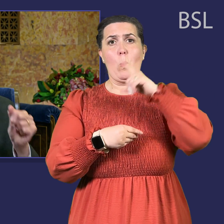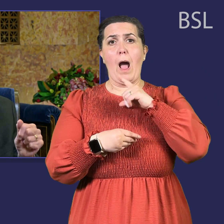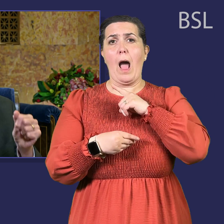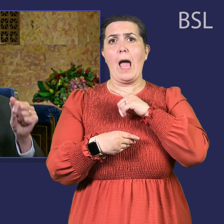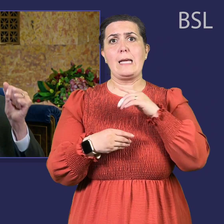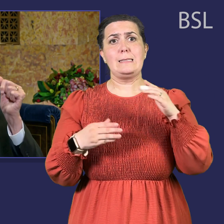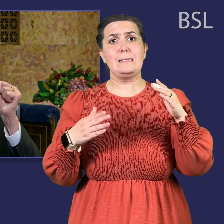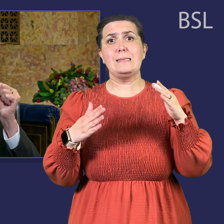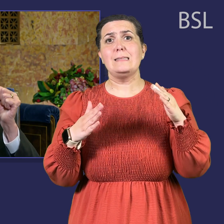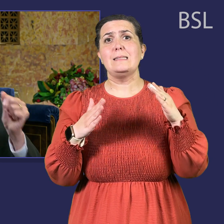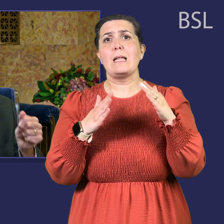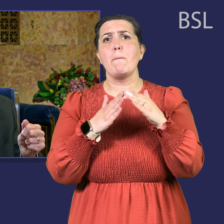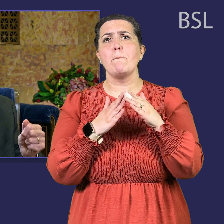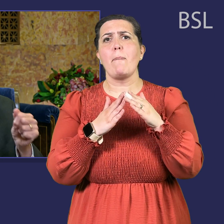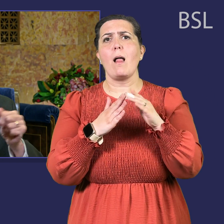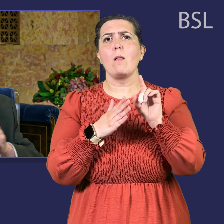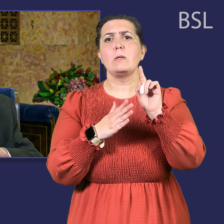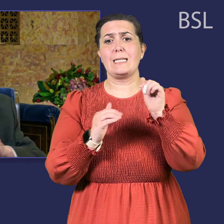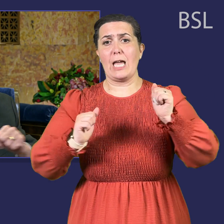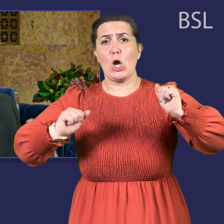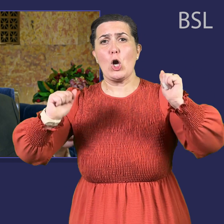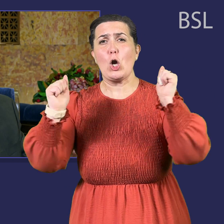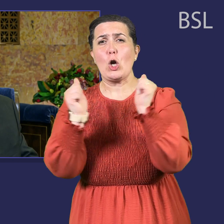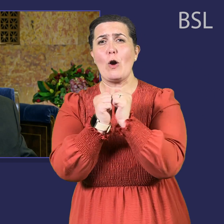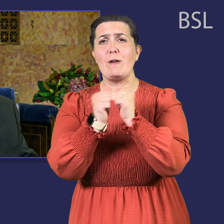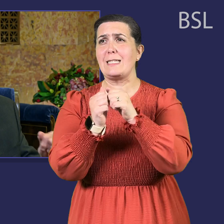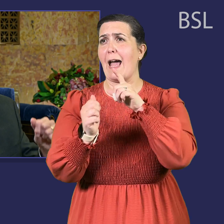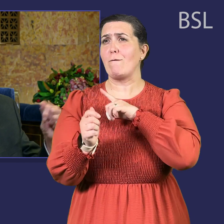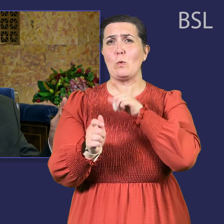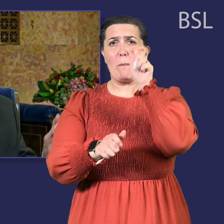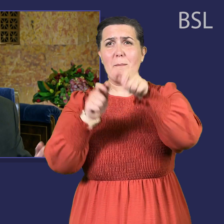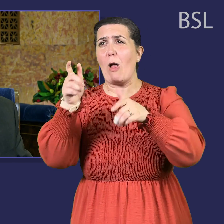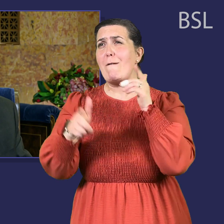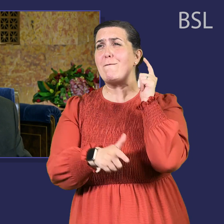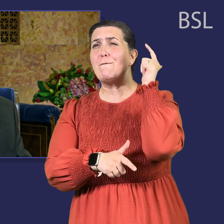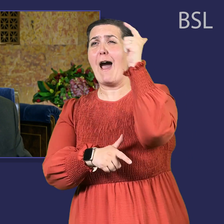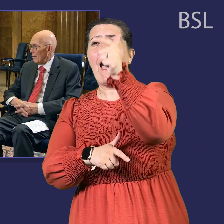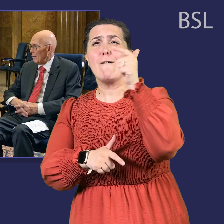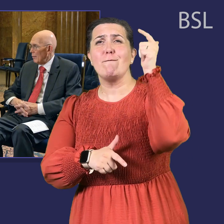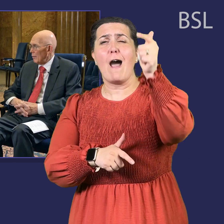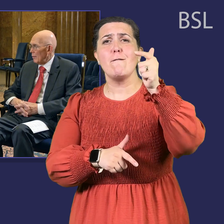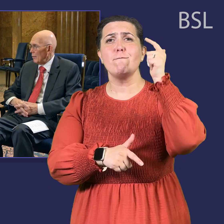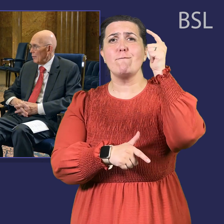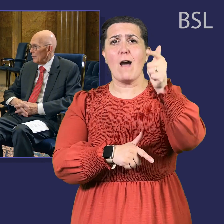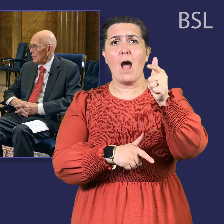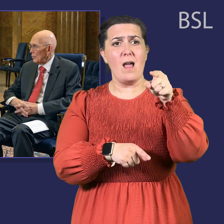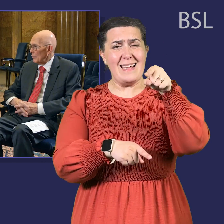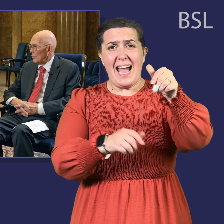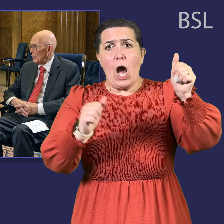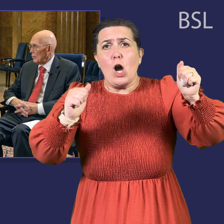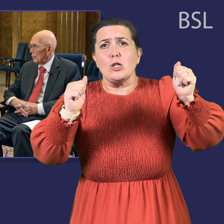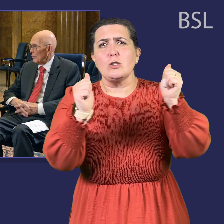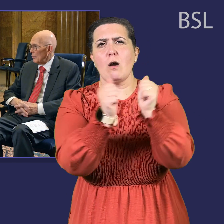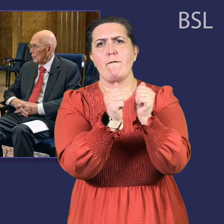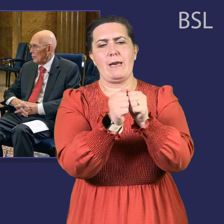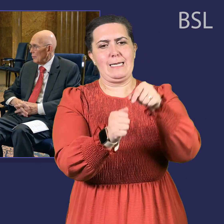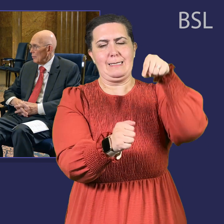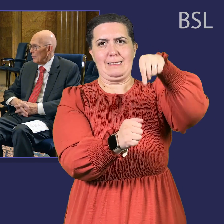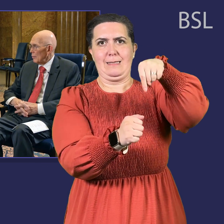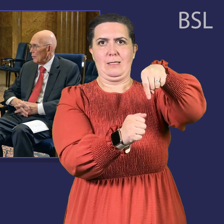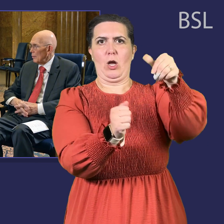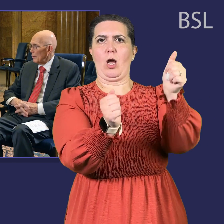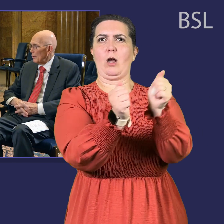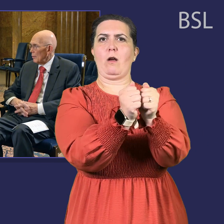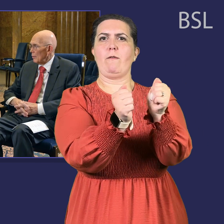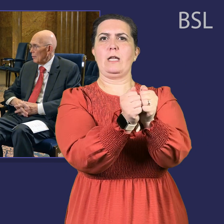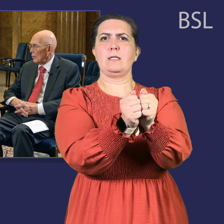the covenants to people that are far away from temples. It's the ordinances that make the